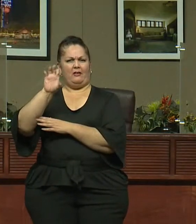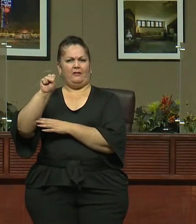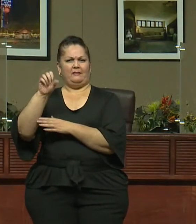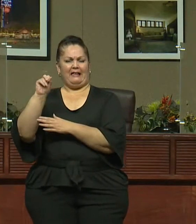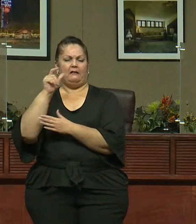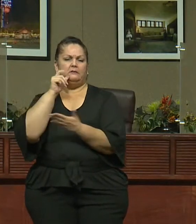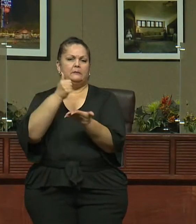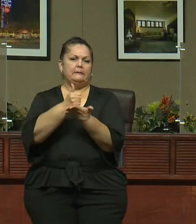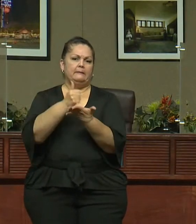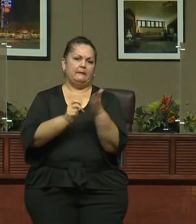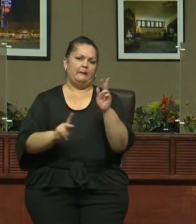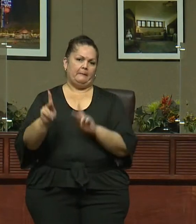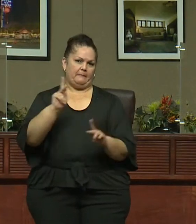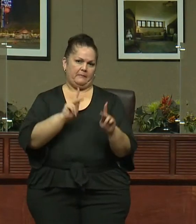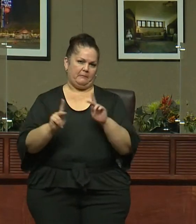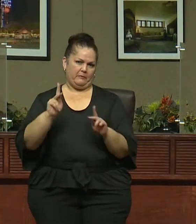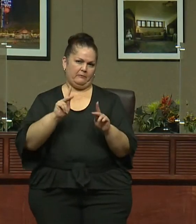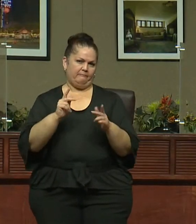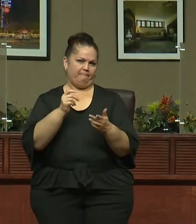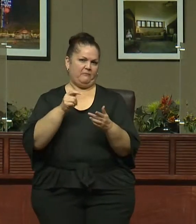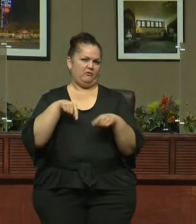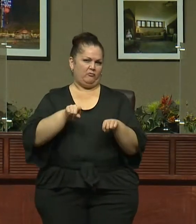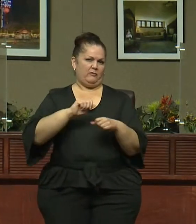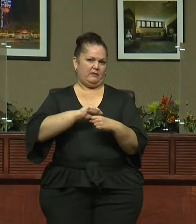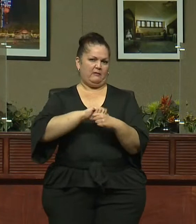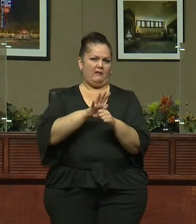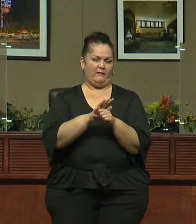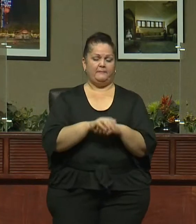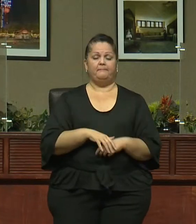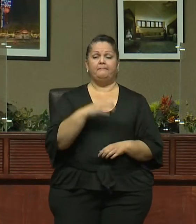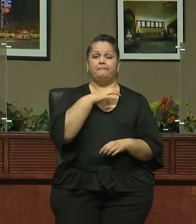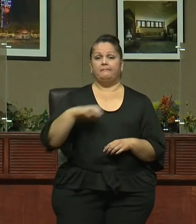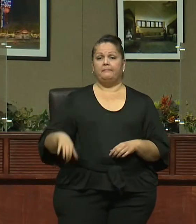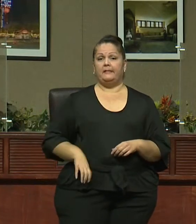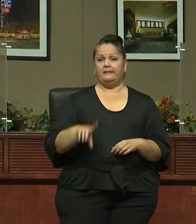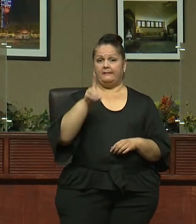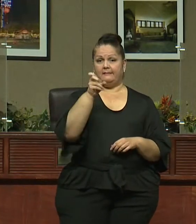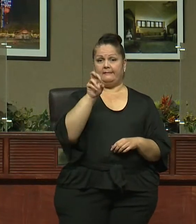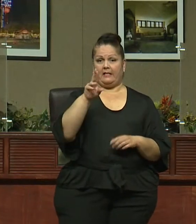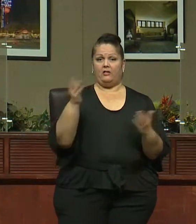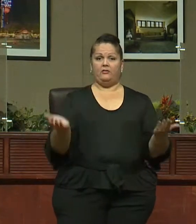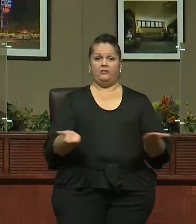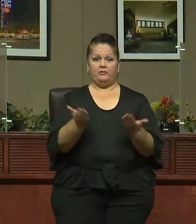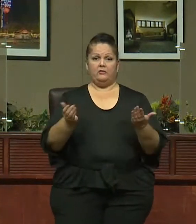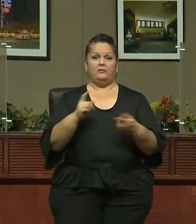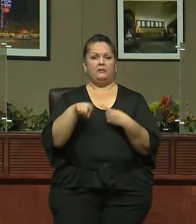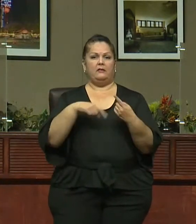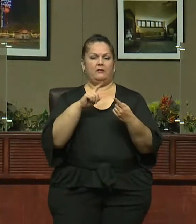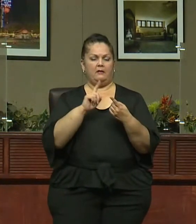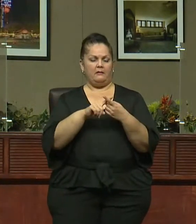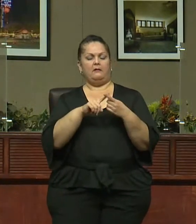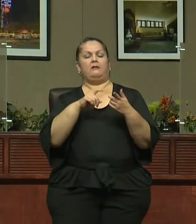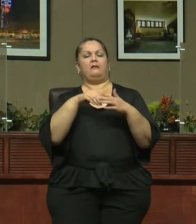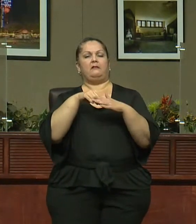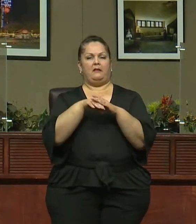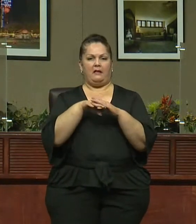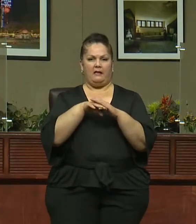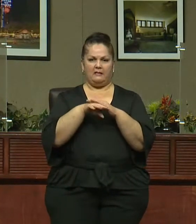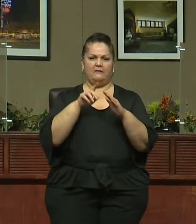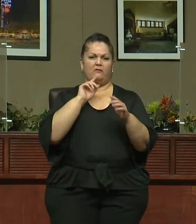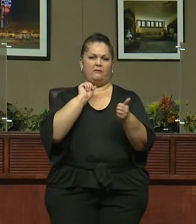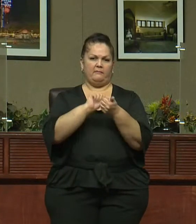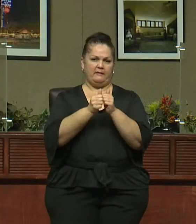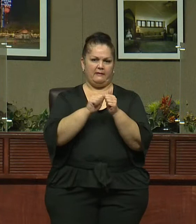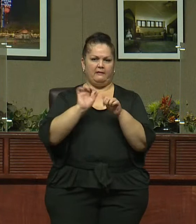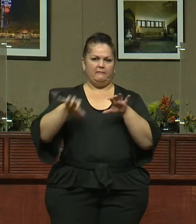our citizens weather the pandemic. Orlando Mayor Buddy Dyer is here to talk about the city's expanded access at neighborhood centers and athletic fields,